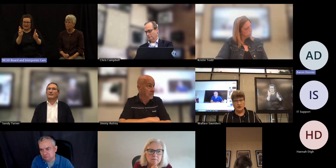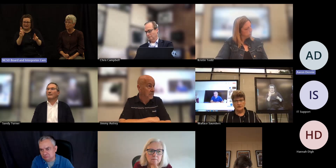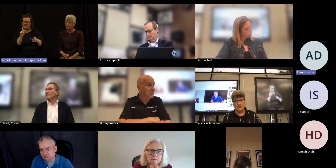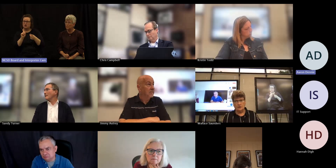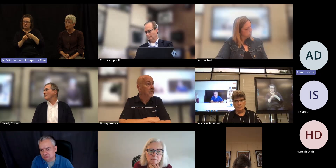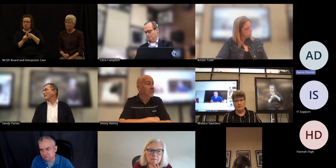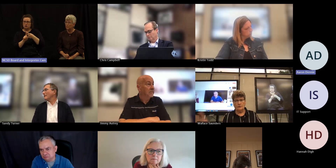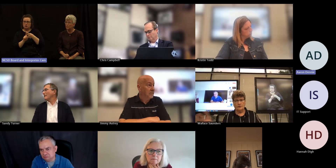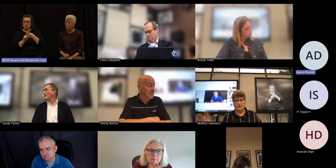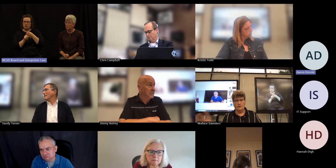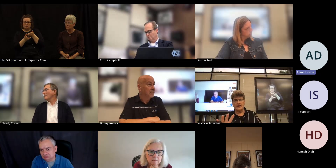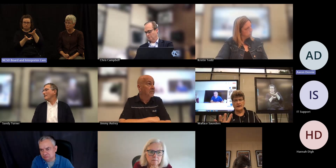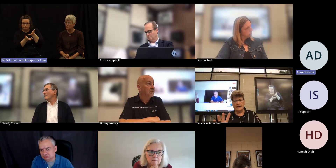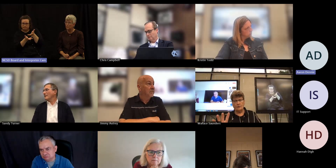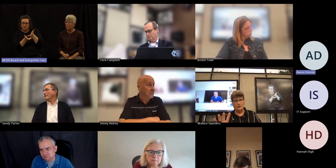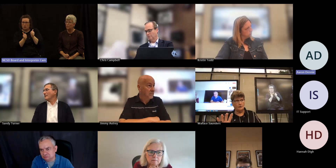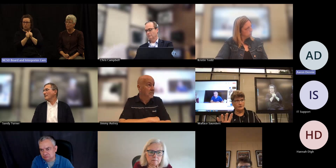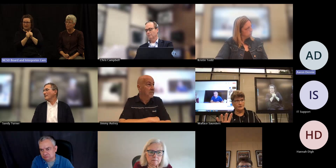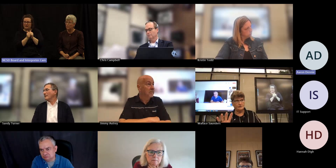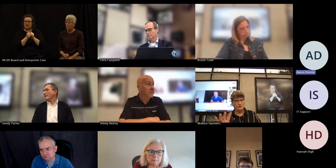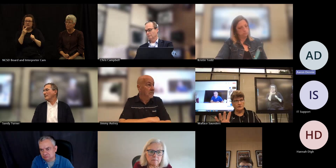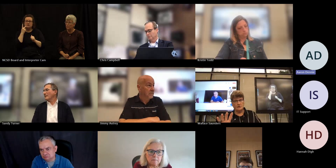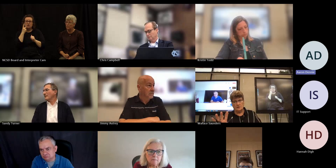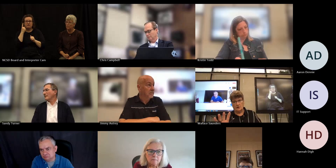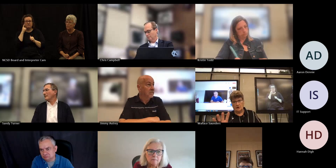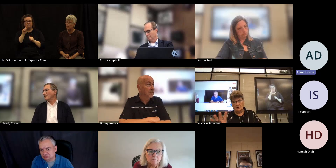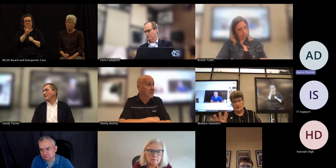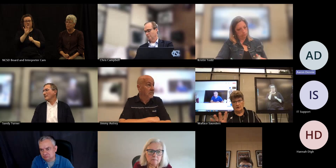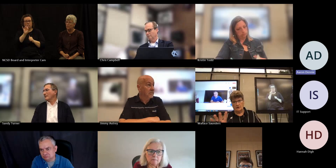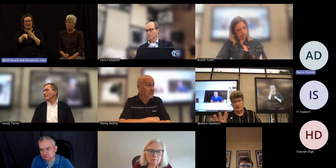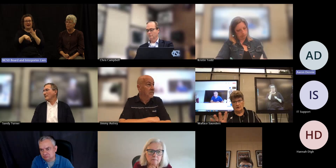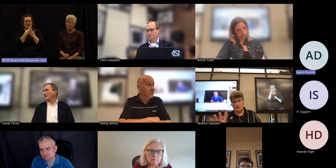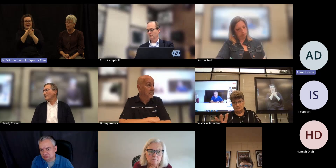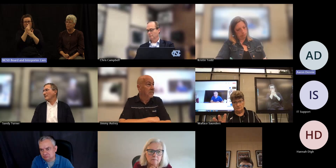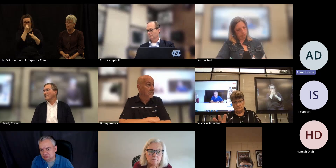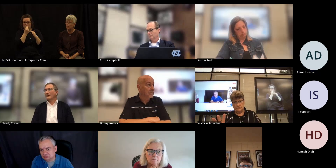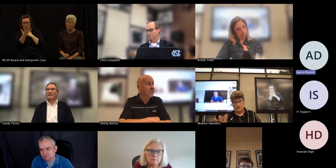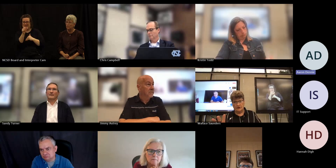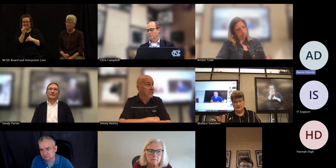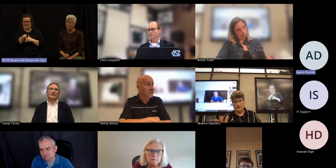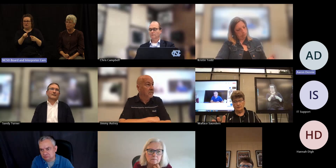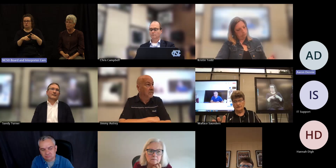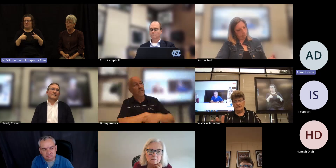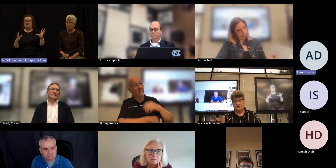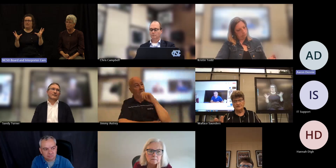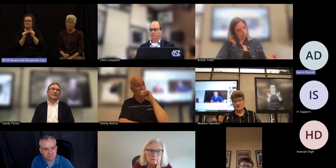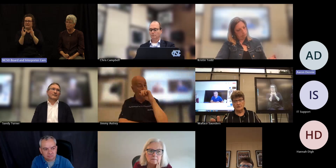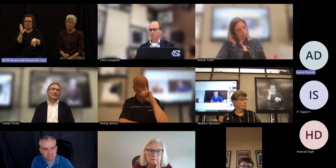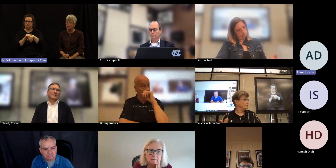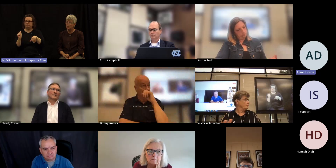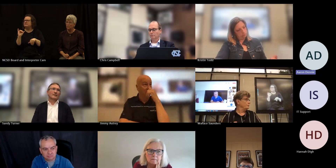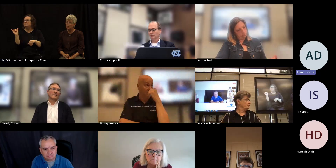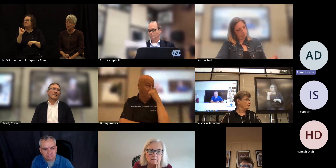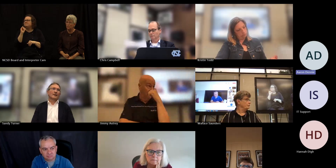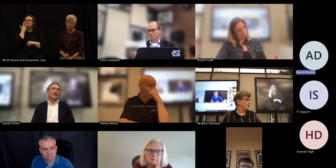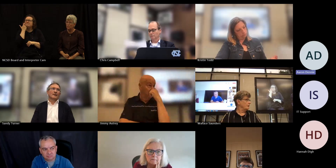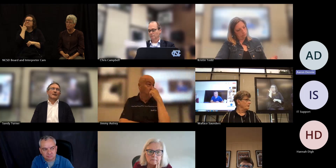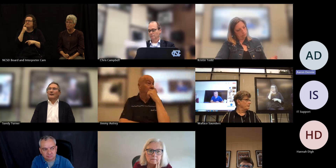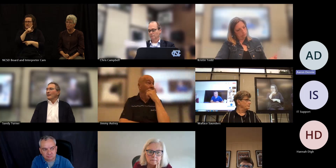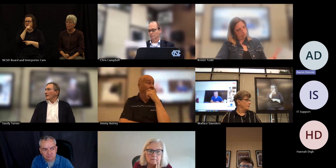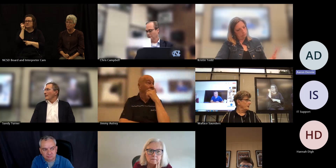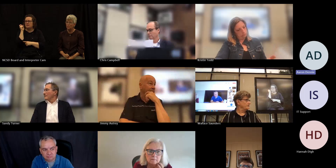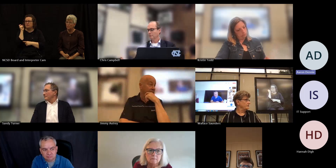Dr. Todd in any way with a 48-hour notice of meeting, kind of like we did this summer when we approved